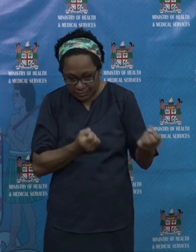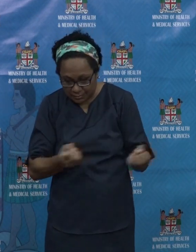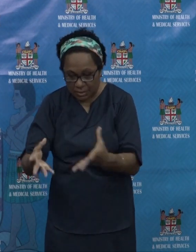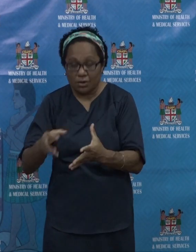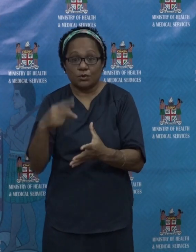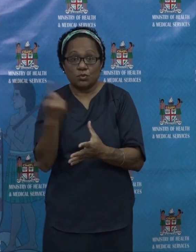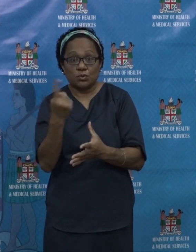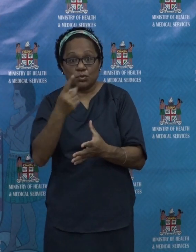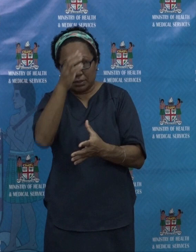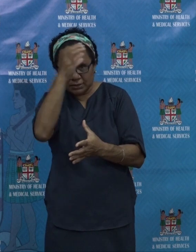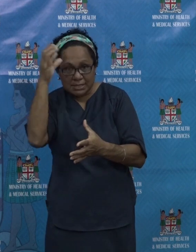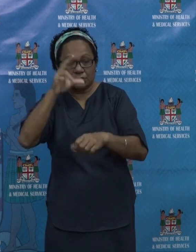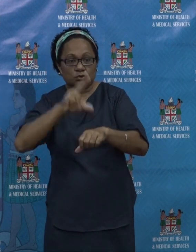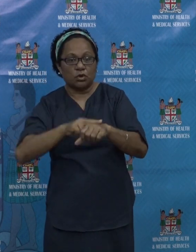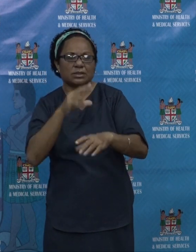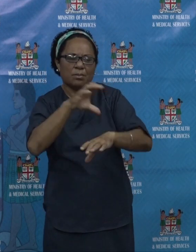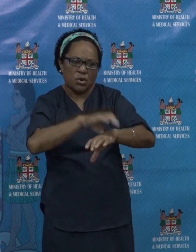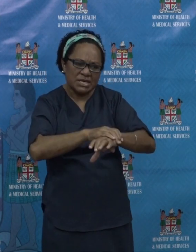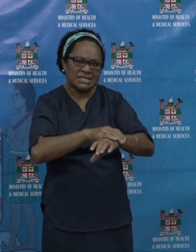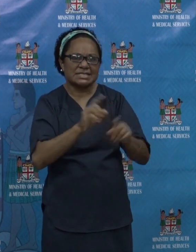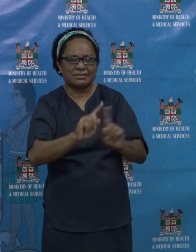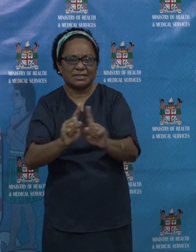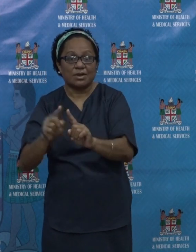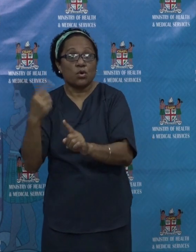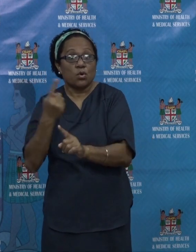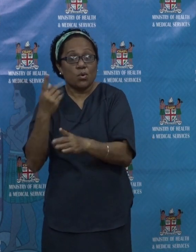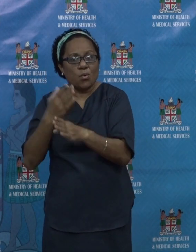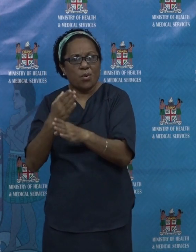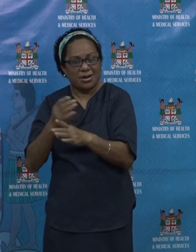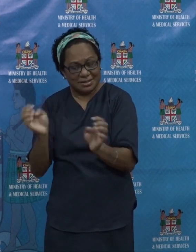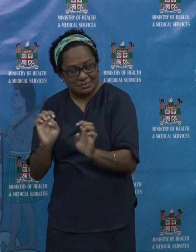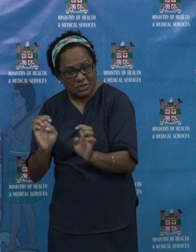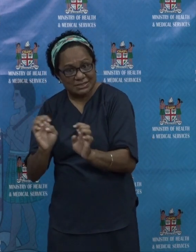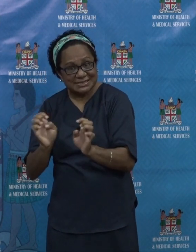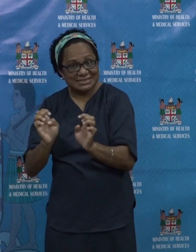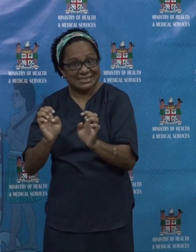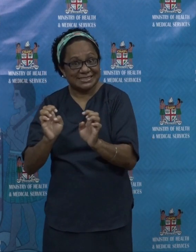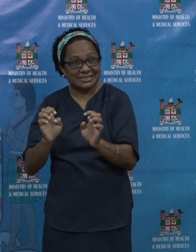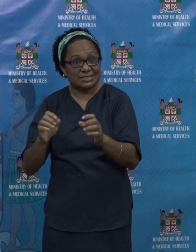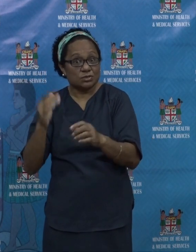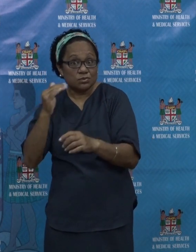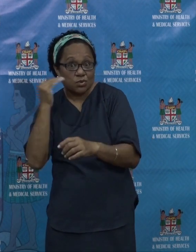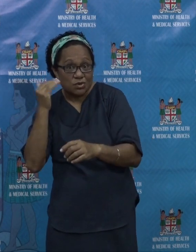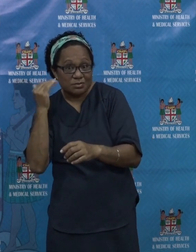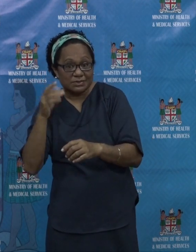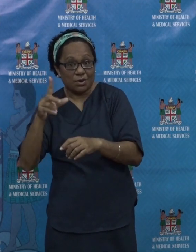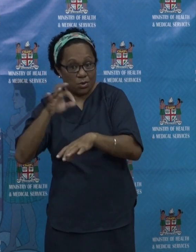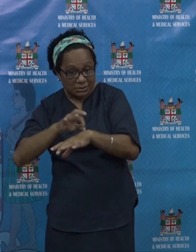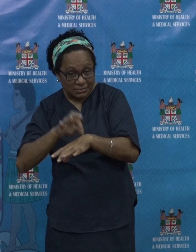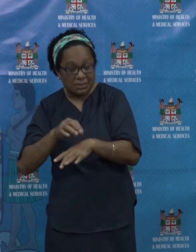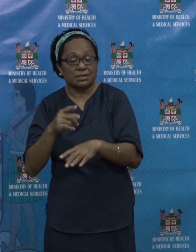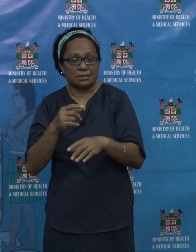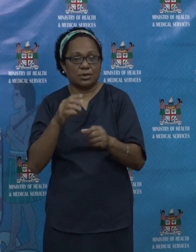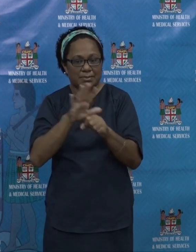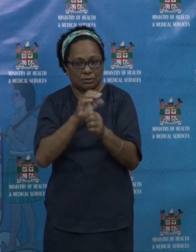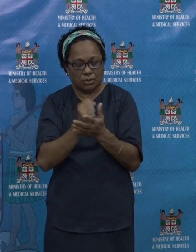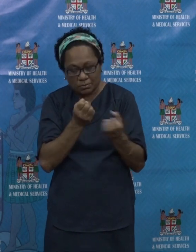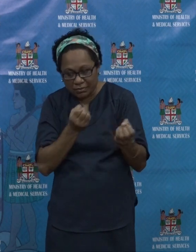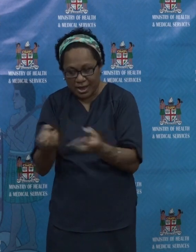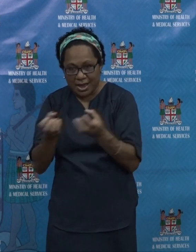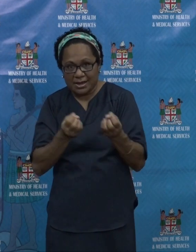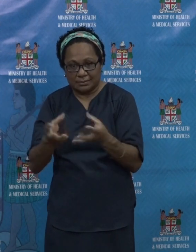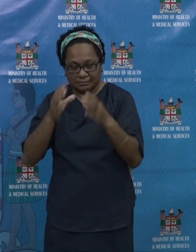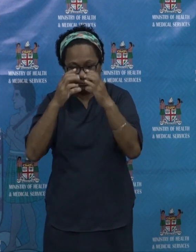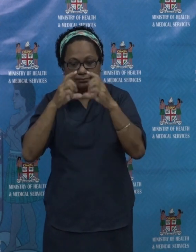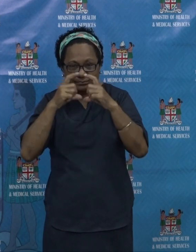front line, especially those who work in critical care units and emergency departments. By ensuring that our